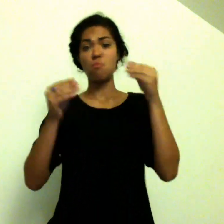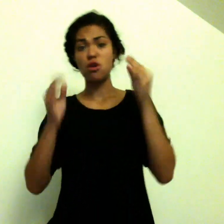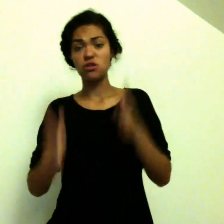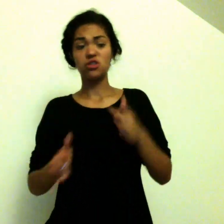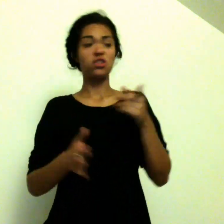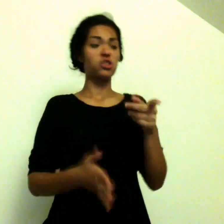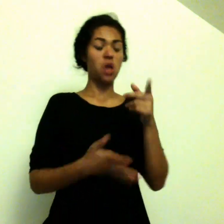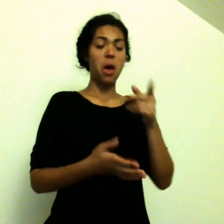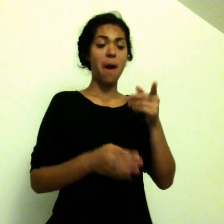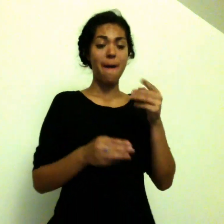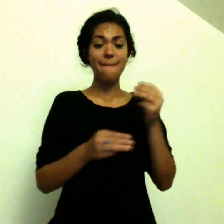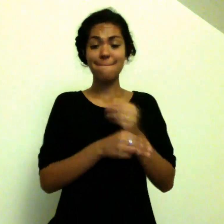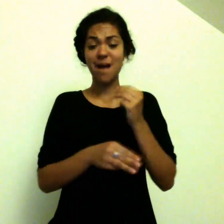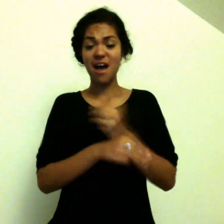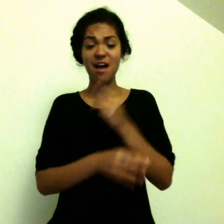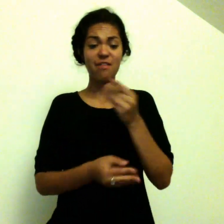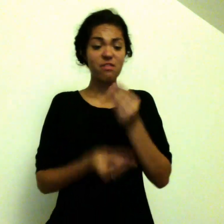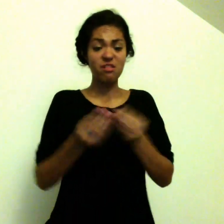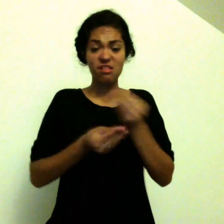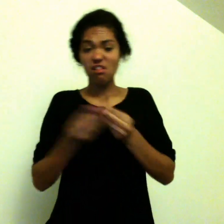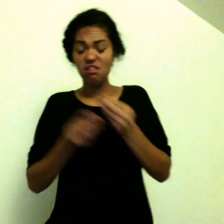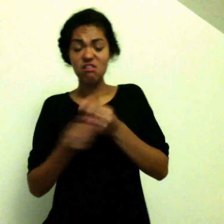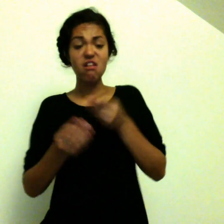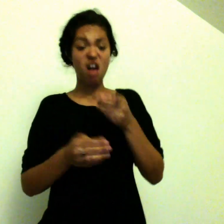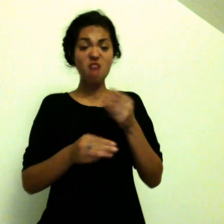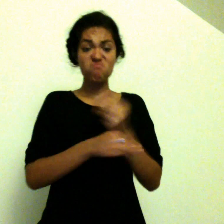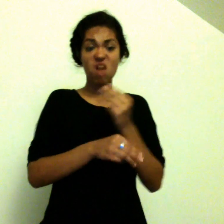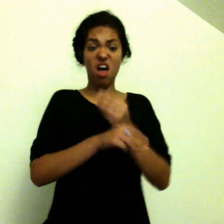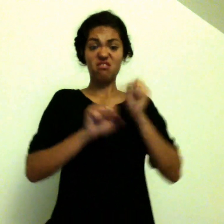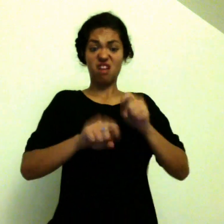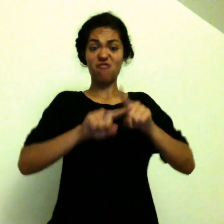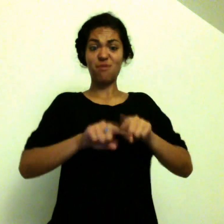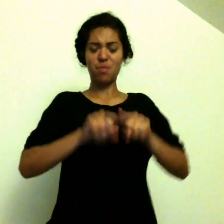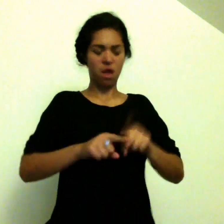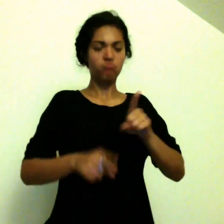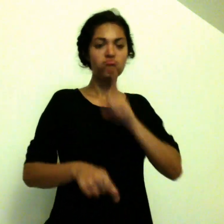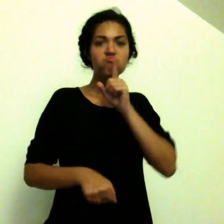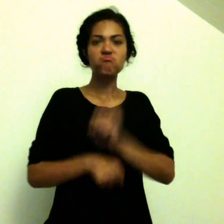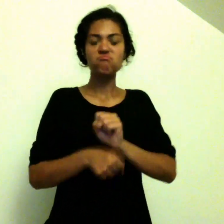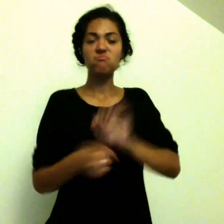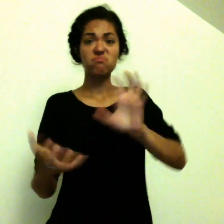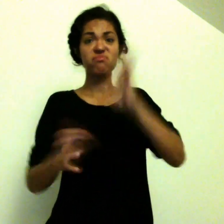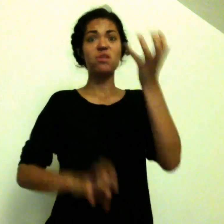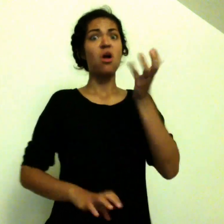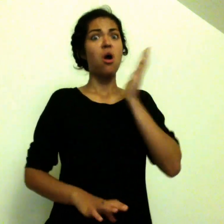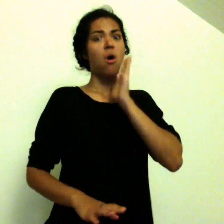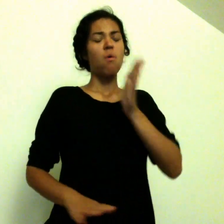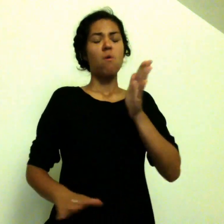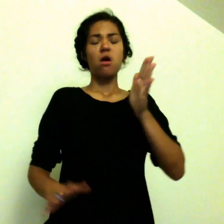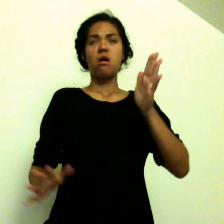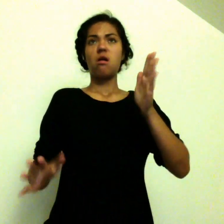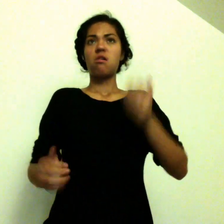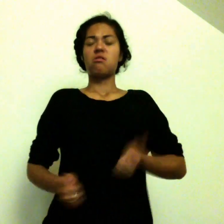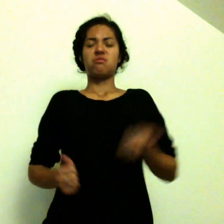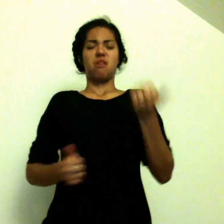houses if their faith in these arithmetical conclusions was seriously shaken. I hasten to say, therefore, that there